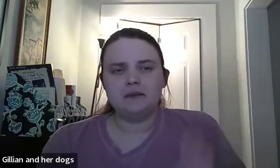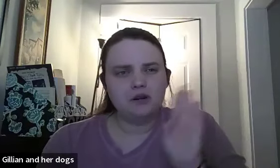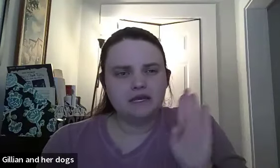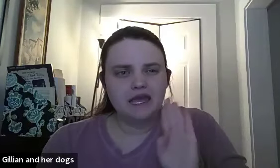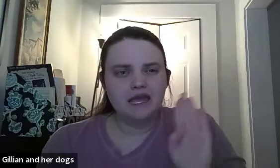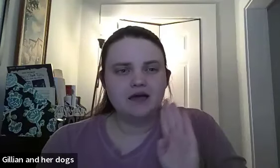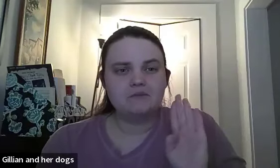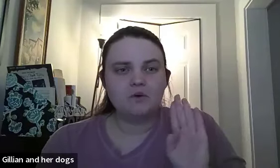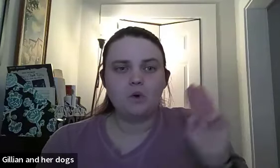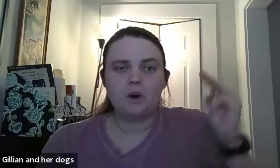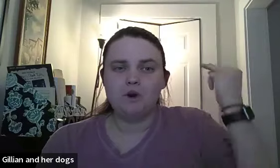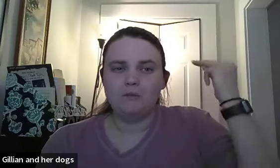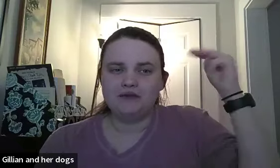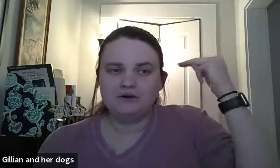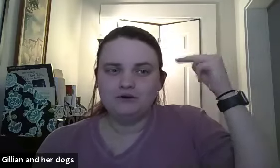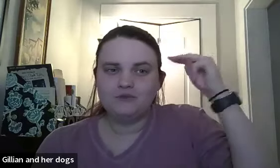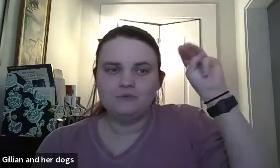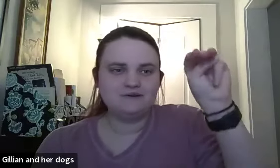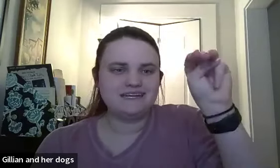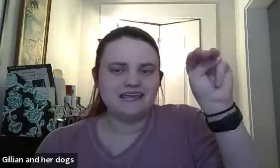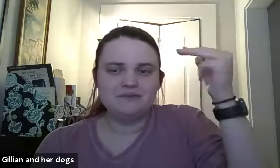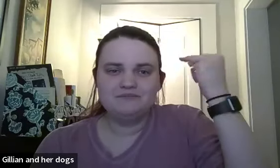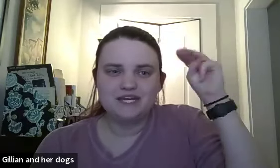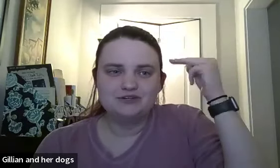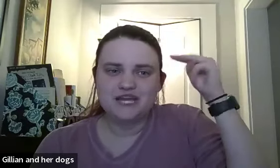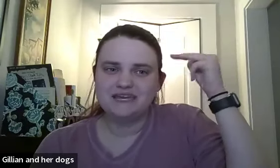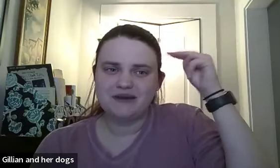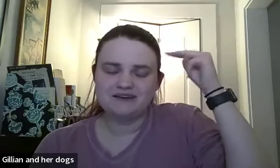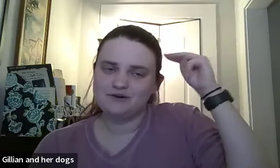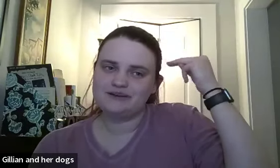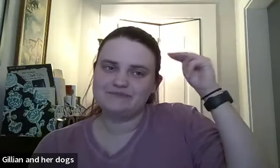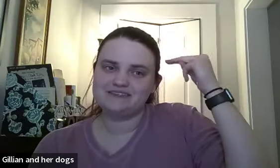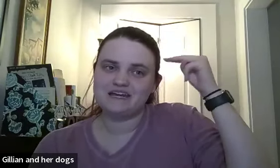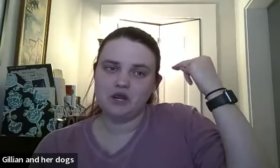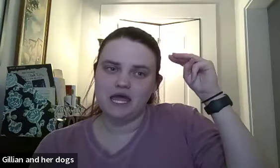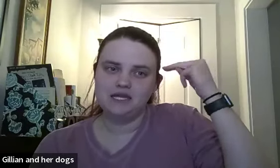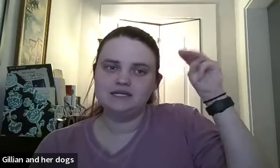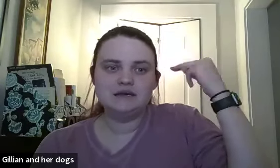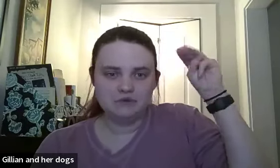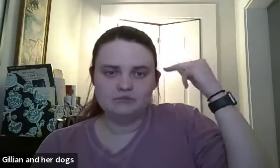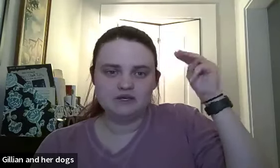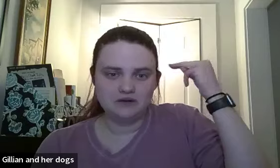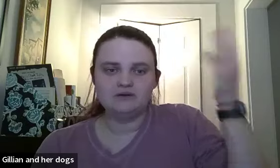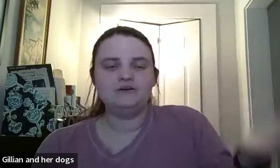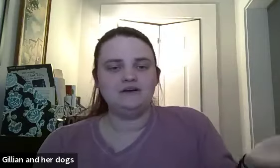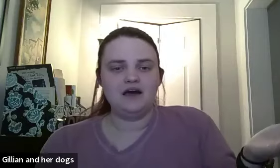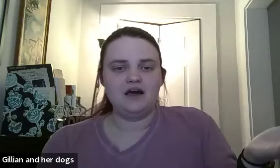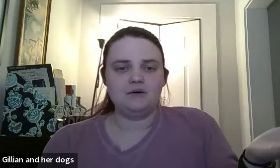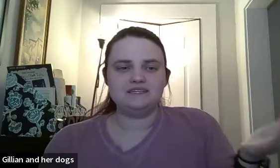like Birmingham or Mobile. Mobile's an M, and you shake it back and forth by the side of your head. Mobile.